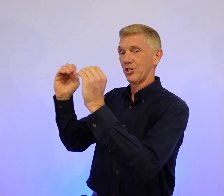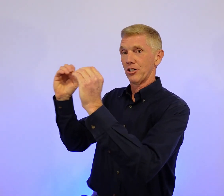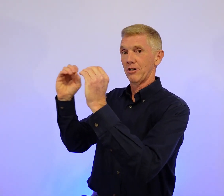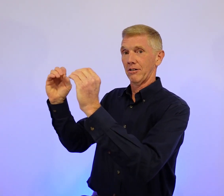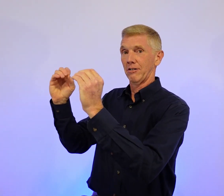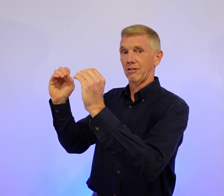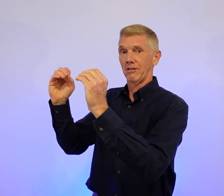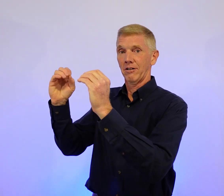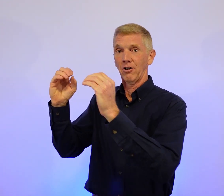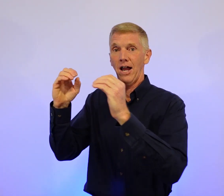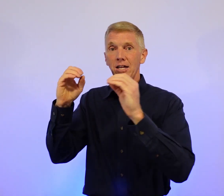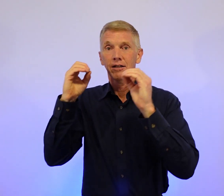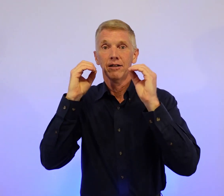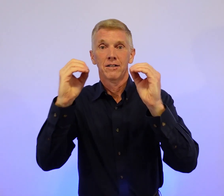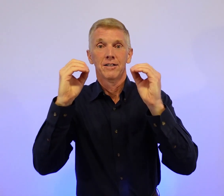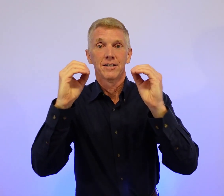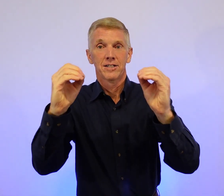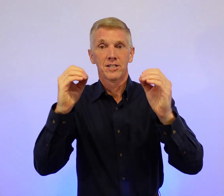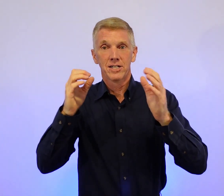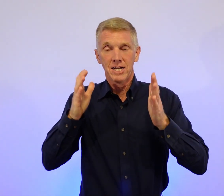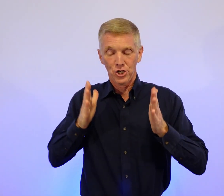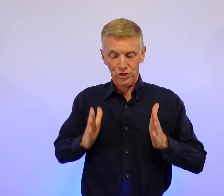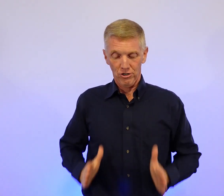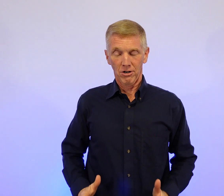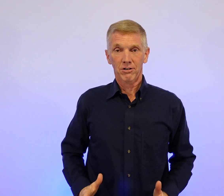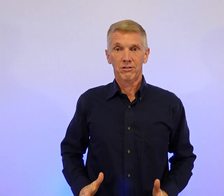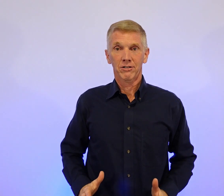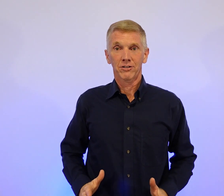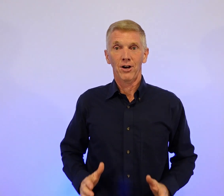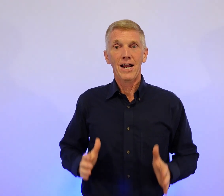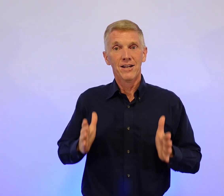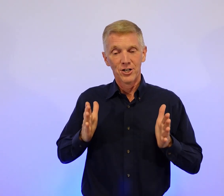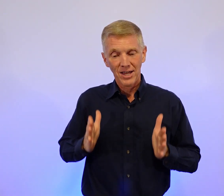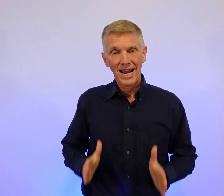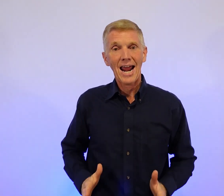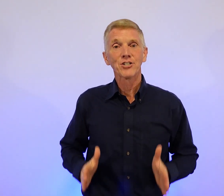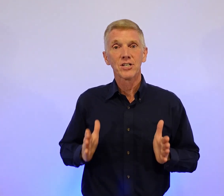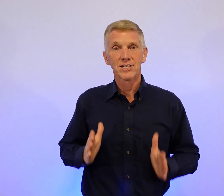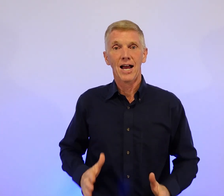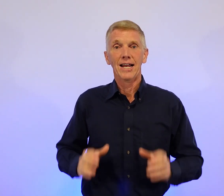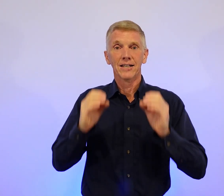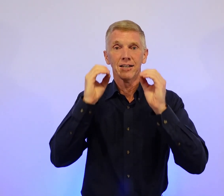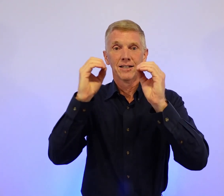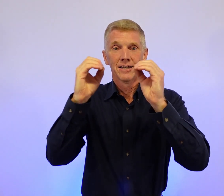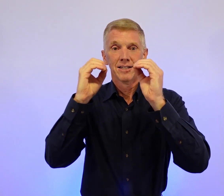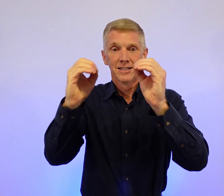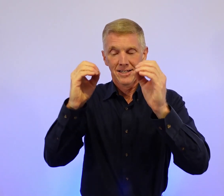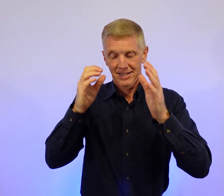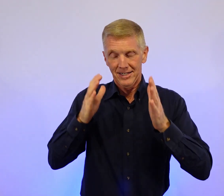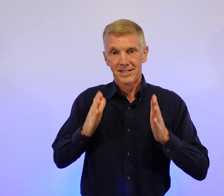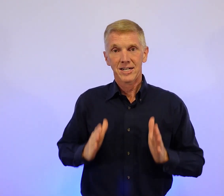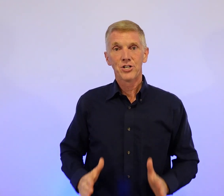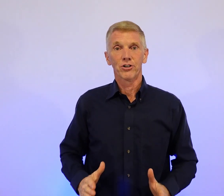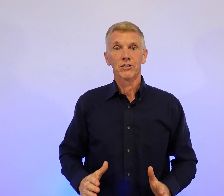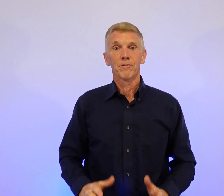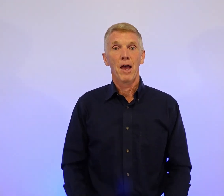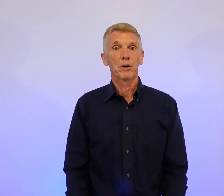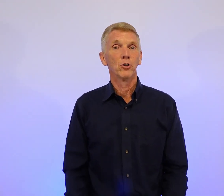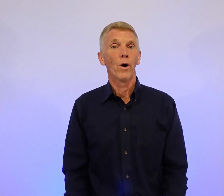Teach. Right? Teacher, right? Here's that agency sign. Teacher. How about a